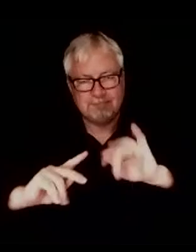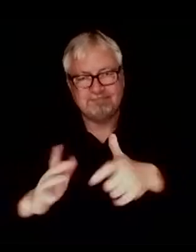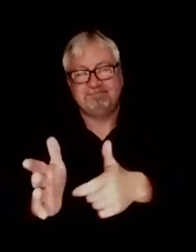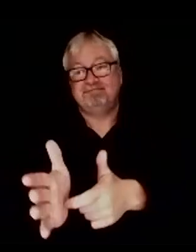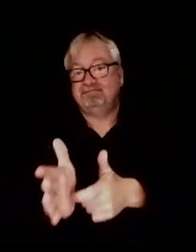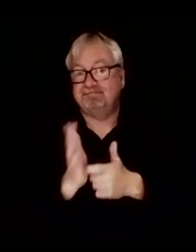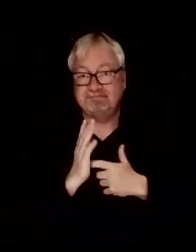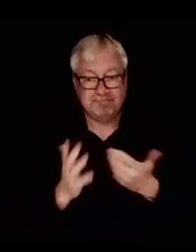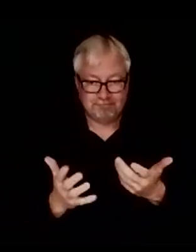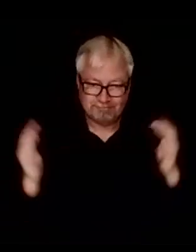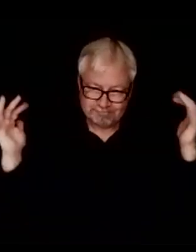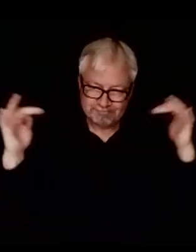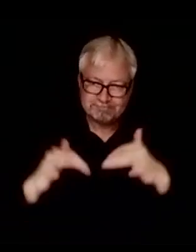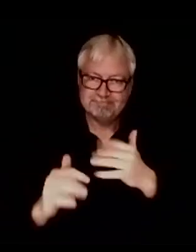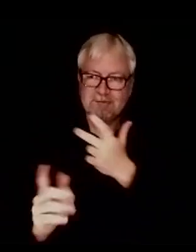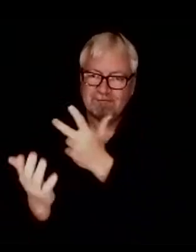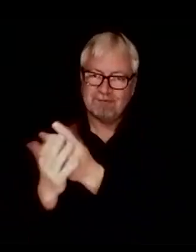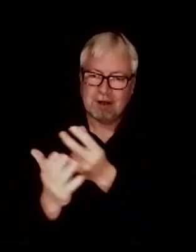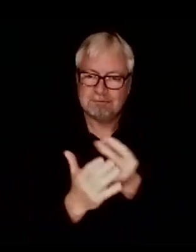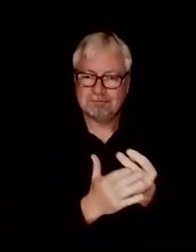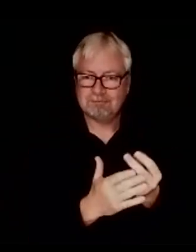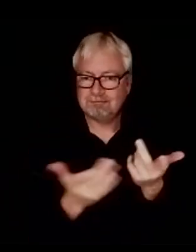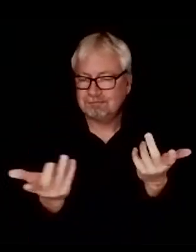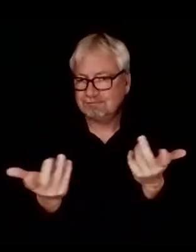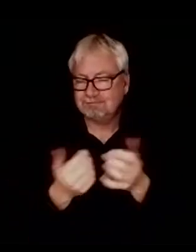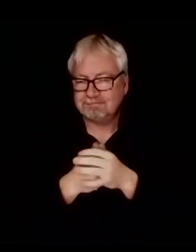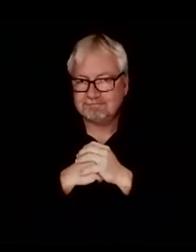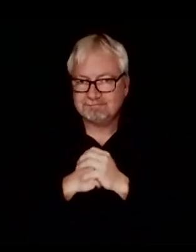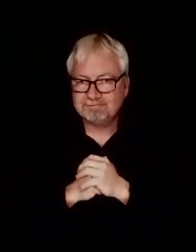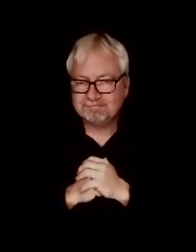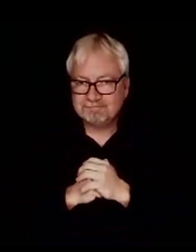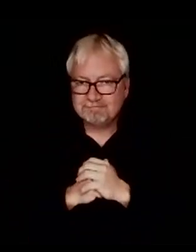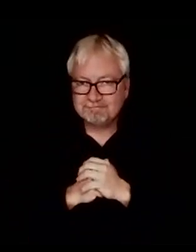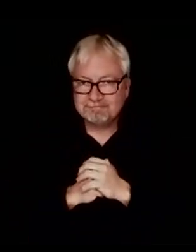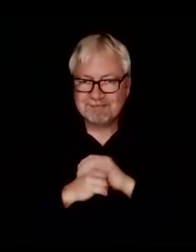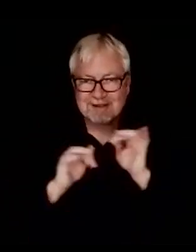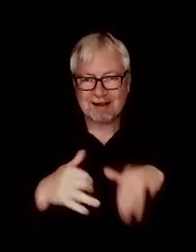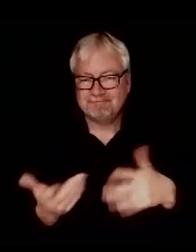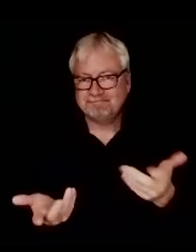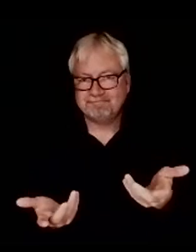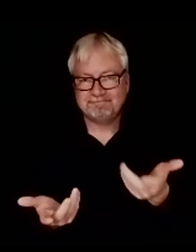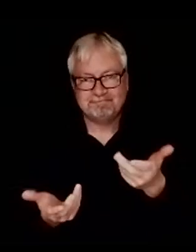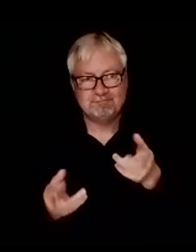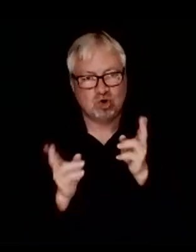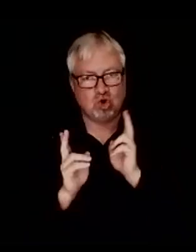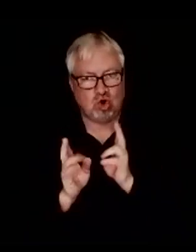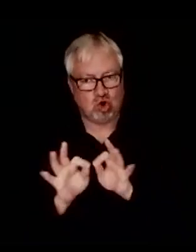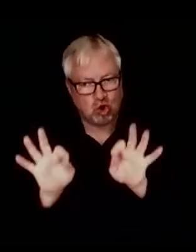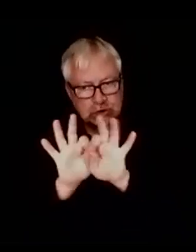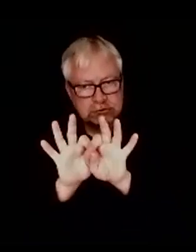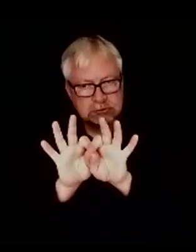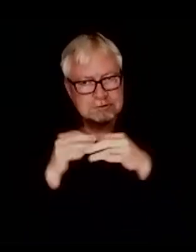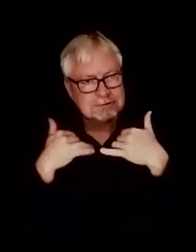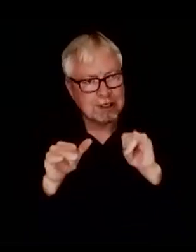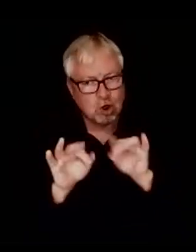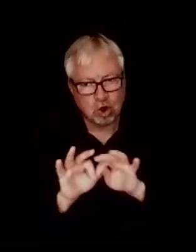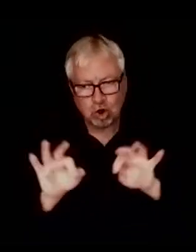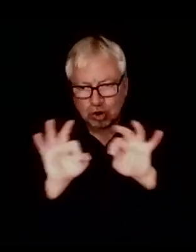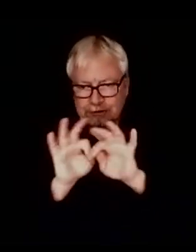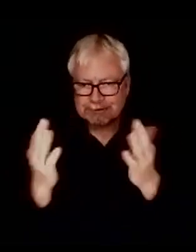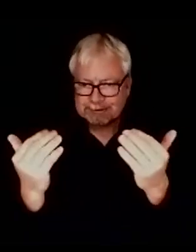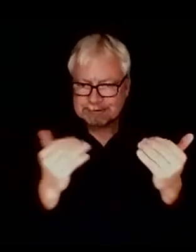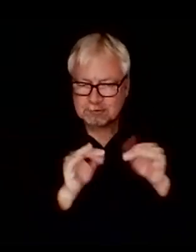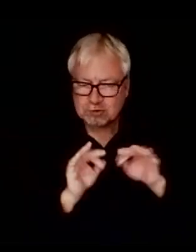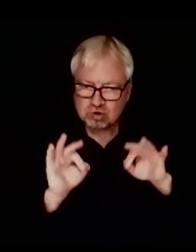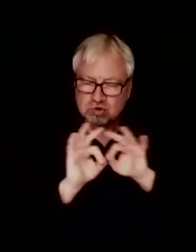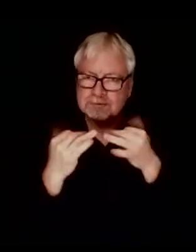getting more people vaccinated sooner remains really urgent. So appreciate very much folks